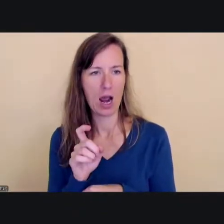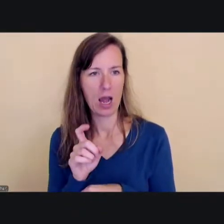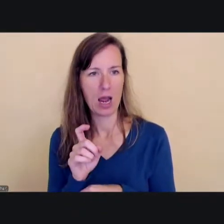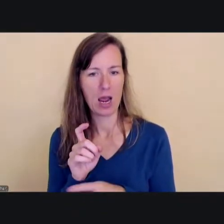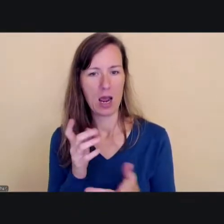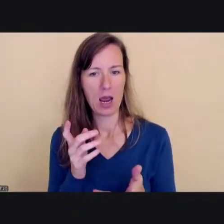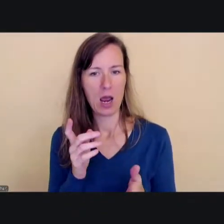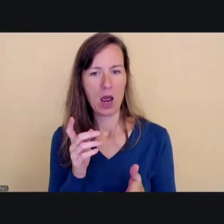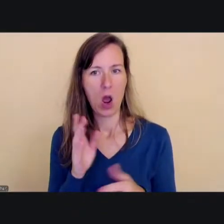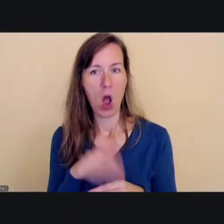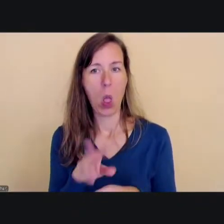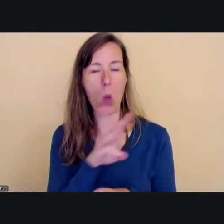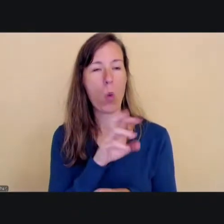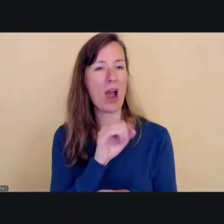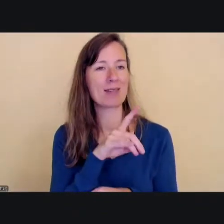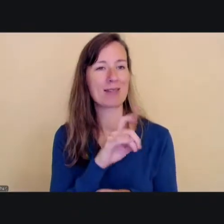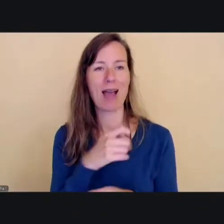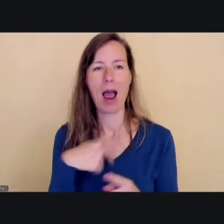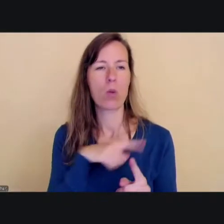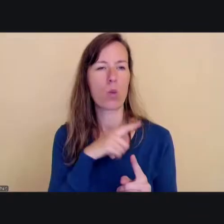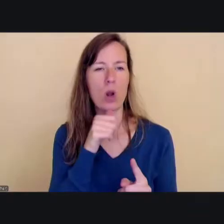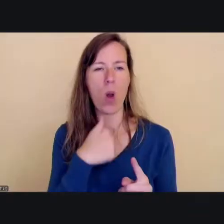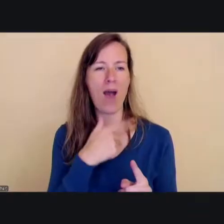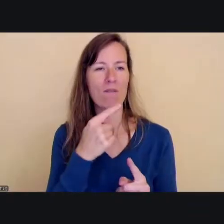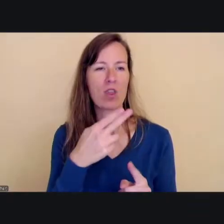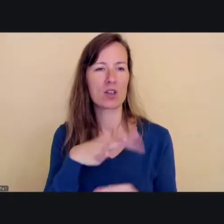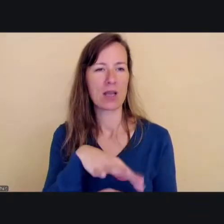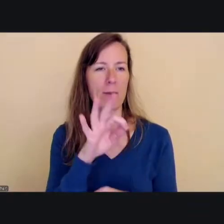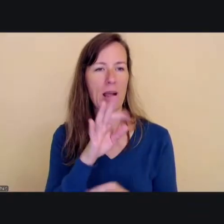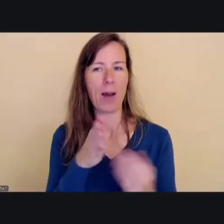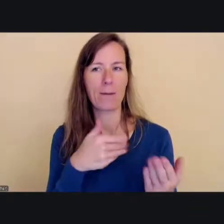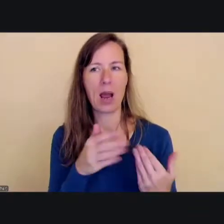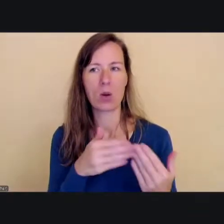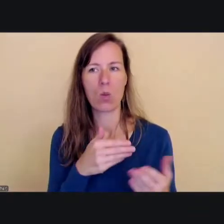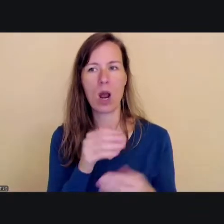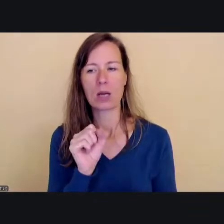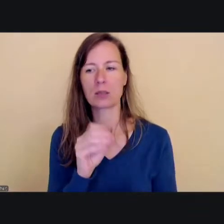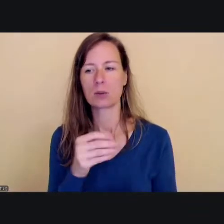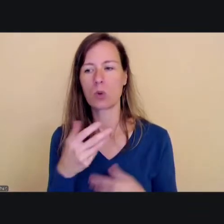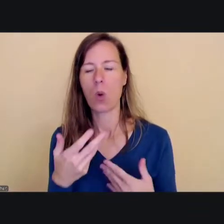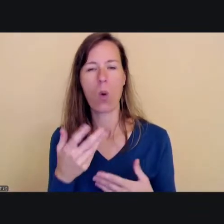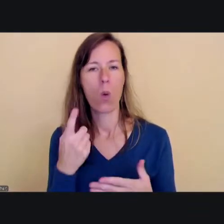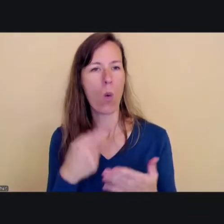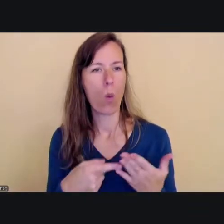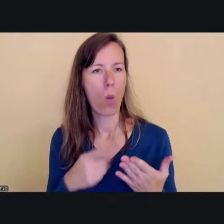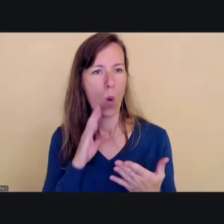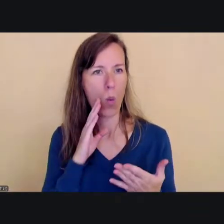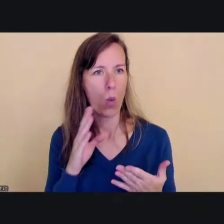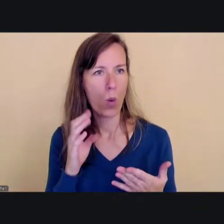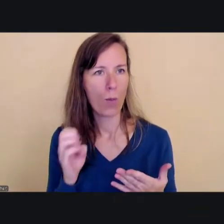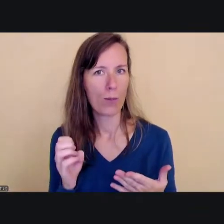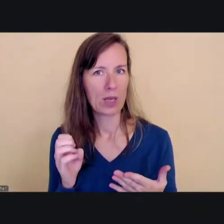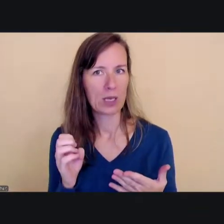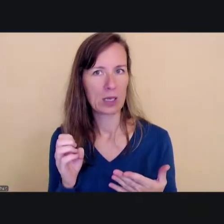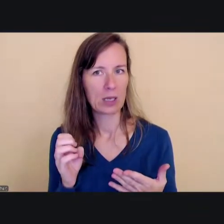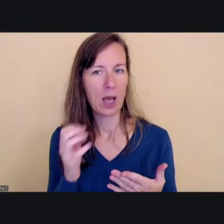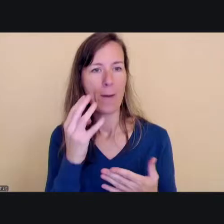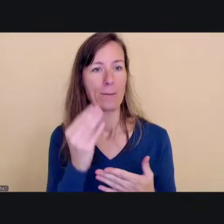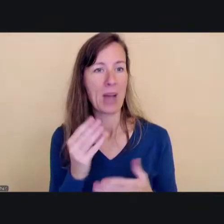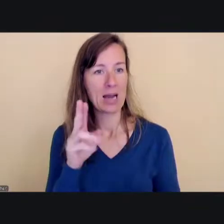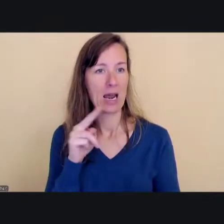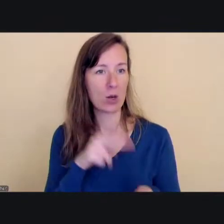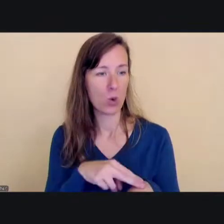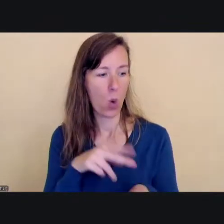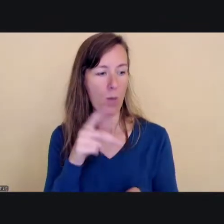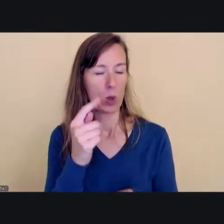get anything on Thursday anyway. But so what would be, so Monday would be normal, Tuesday normal,